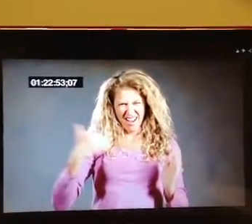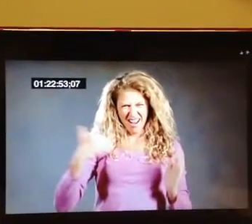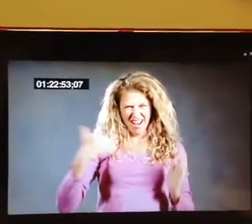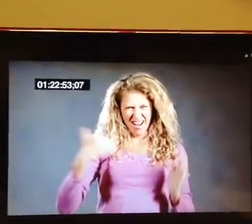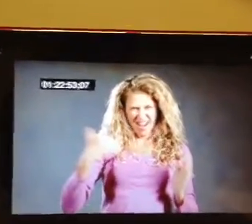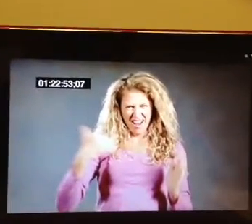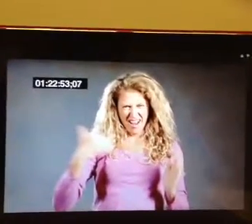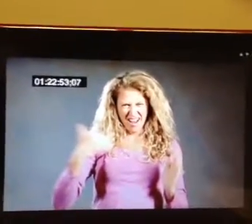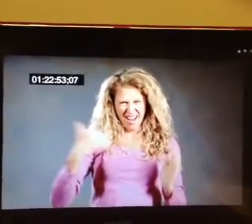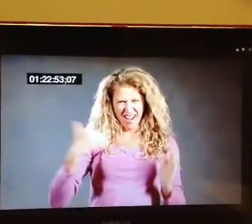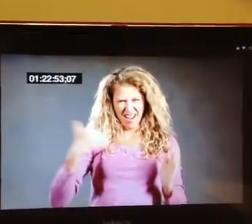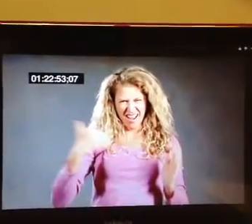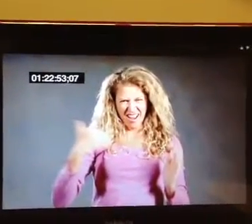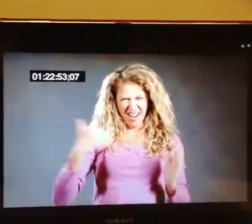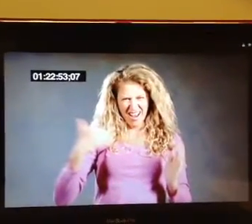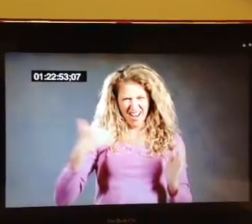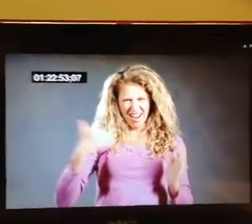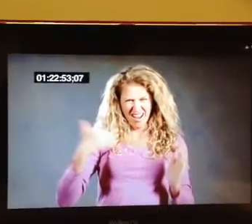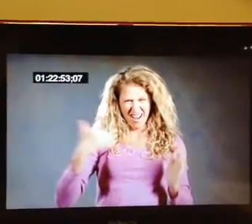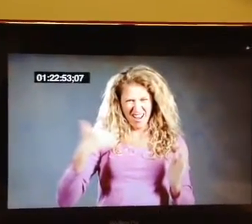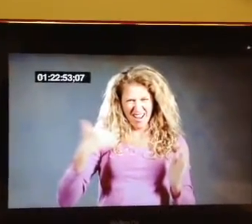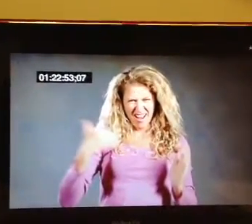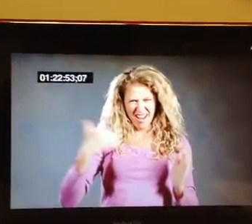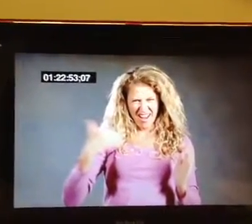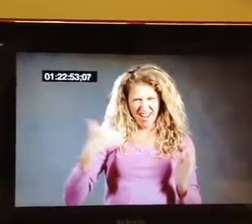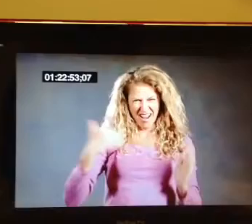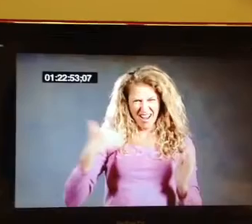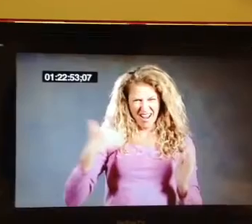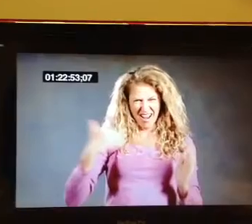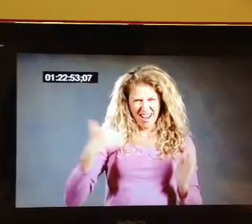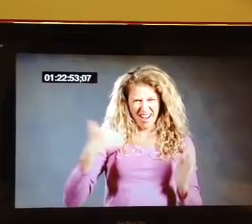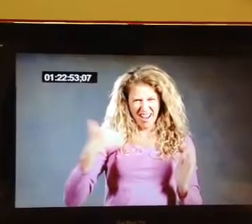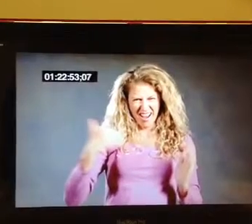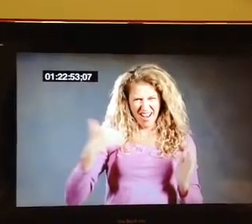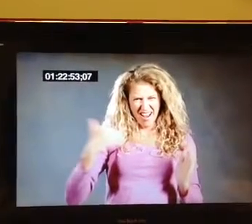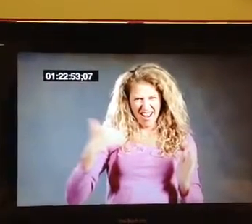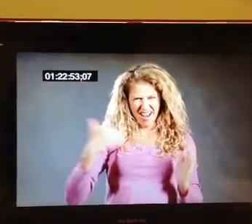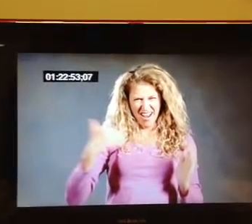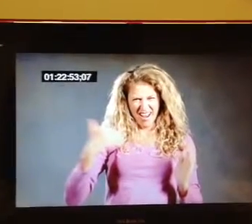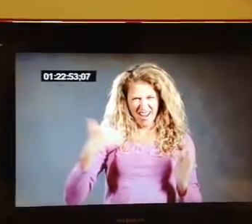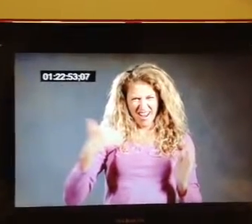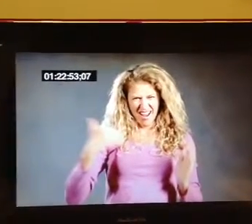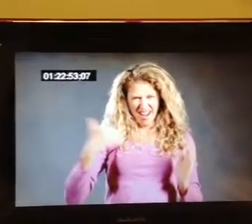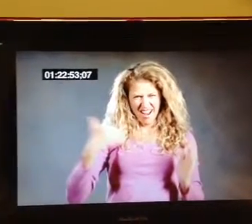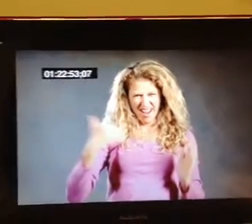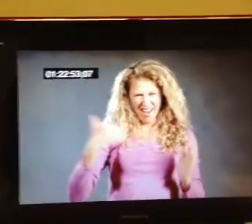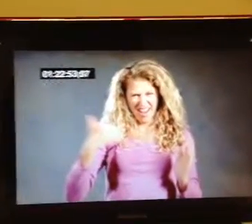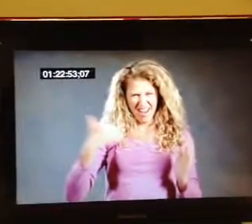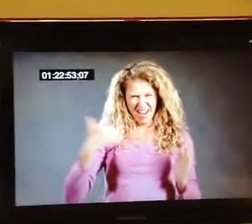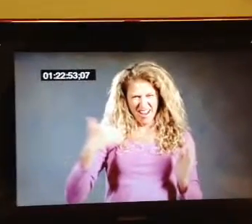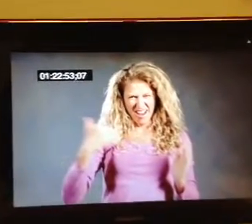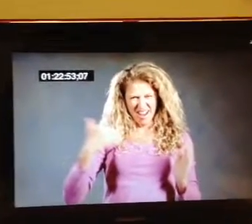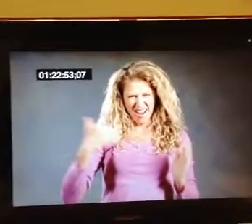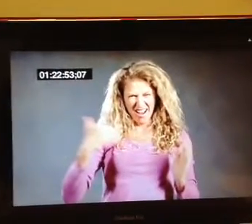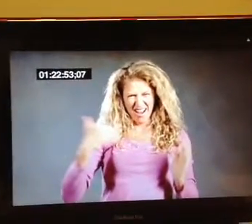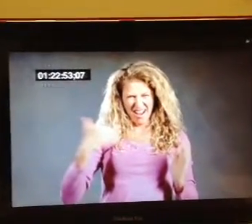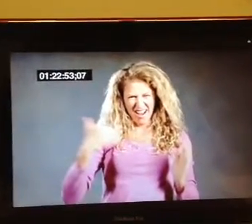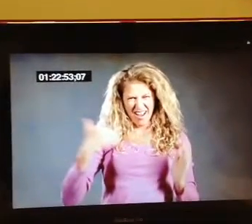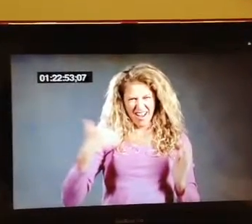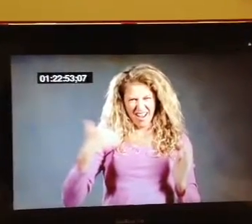So our trees, we have a fig tree, we have 3 lemon trees, and we have 2 other kinds of trees. The